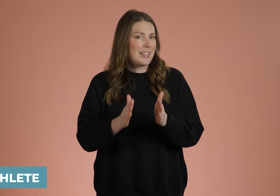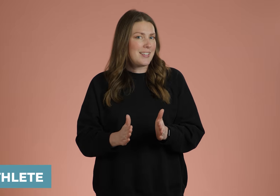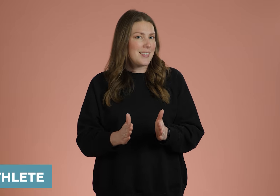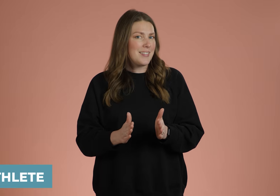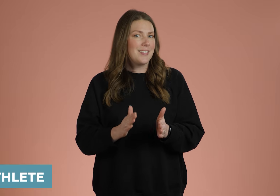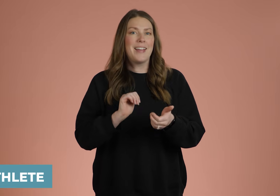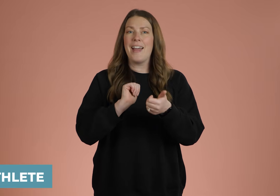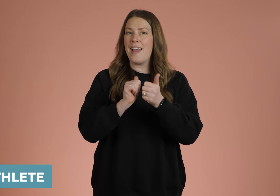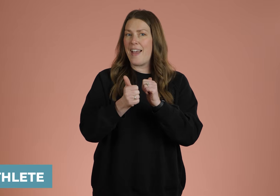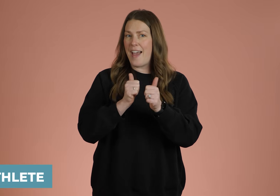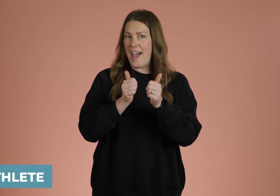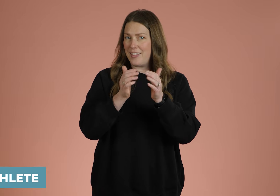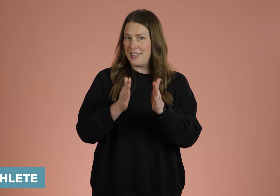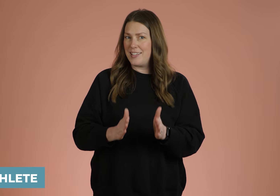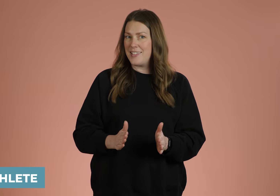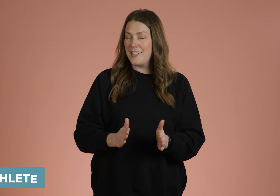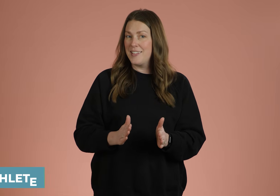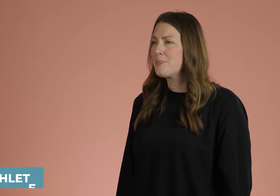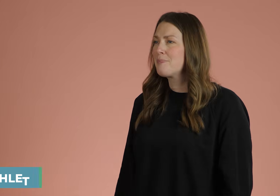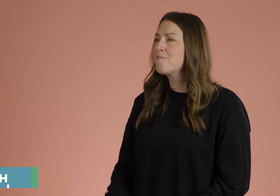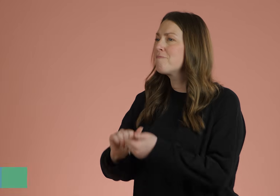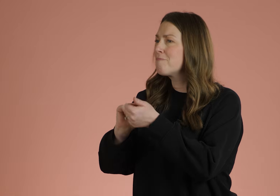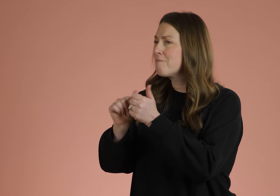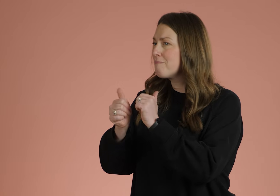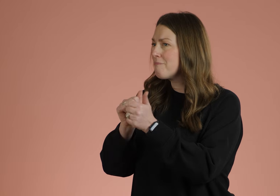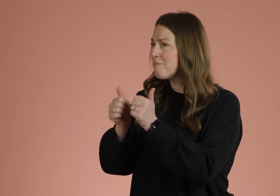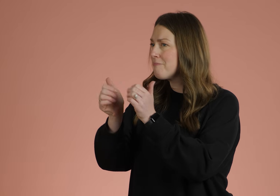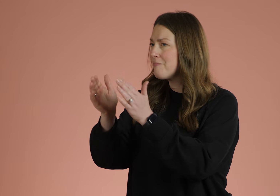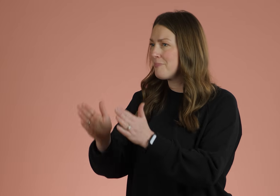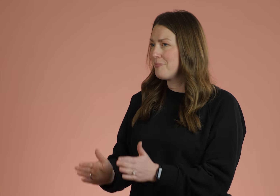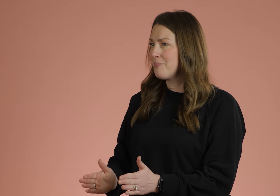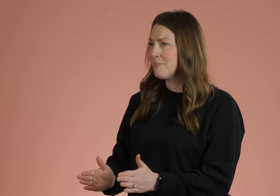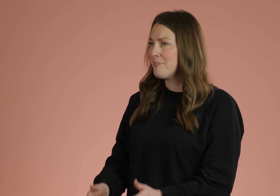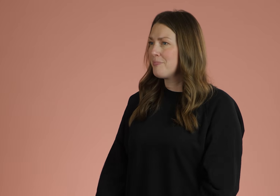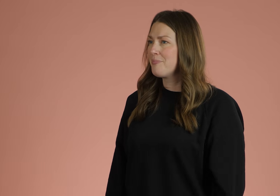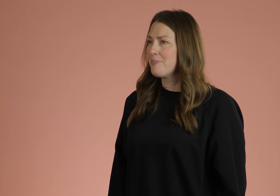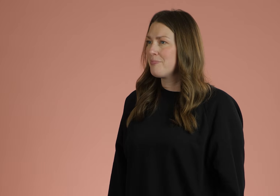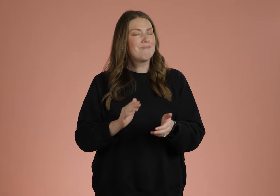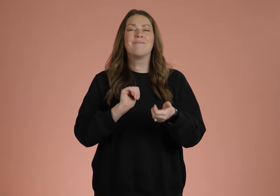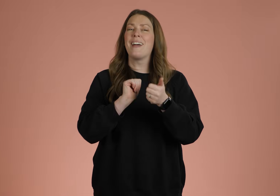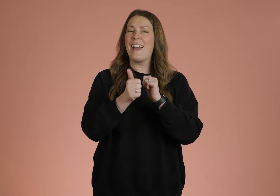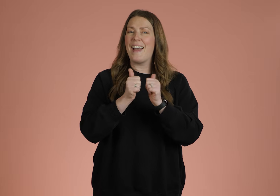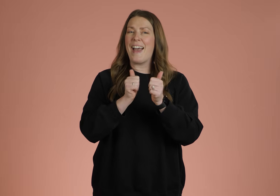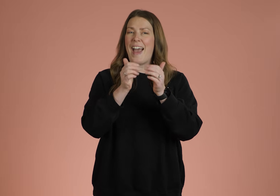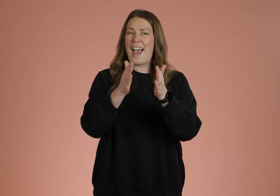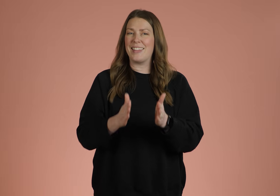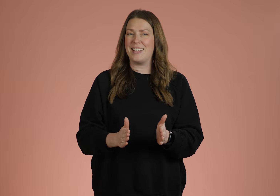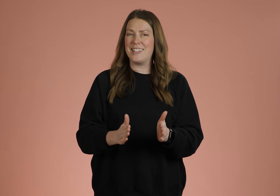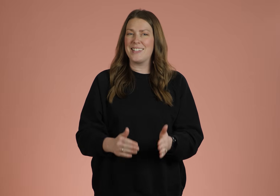Athlete. Athlete. Sports person. Athlete.